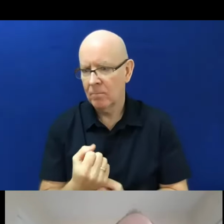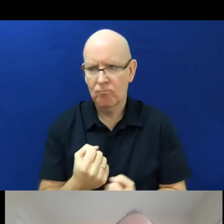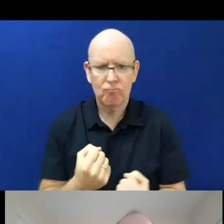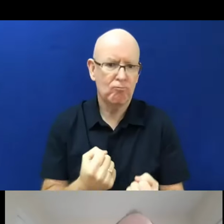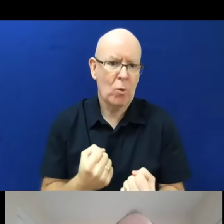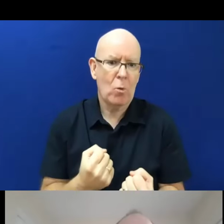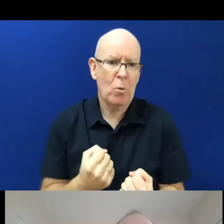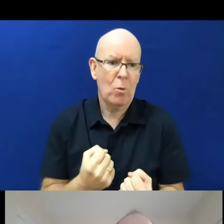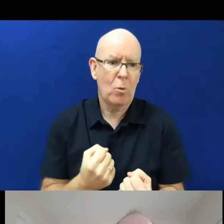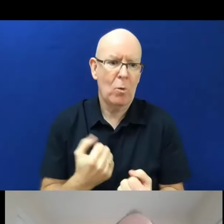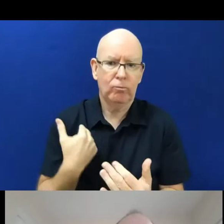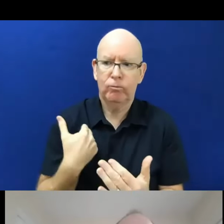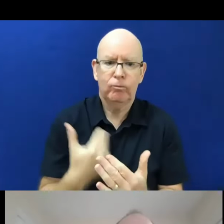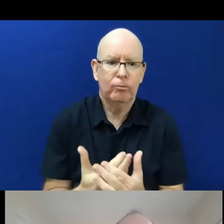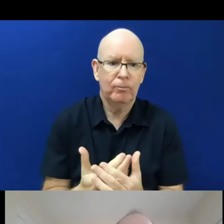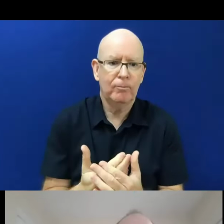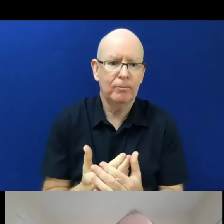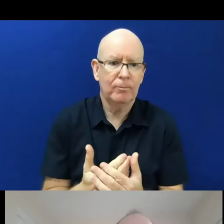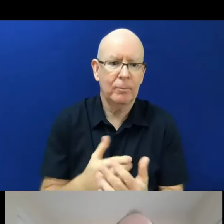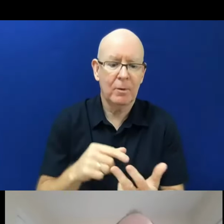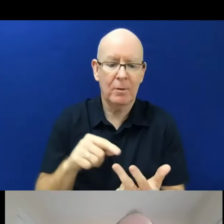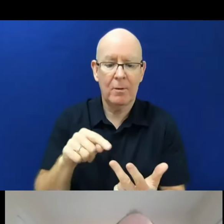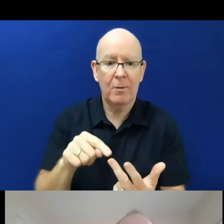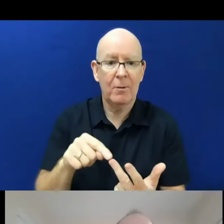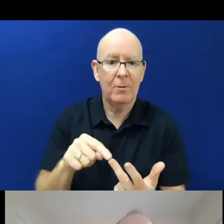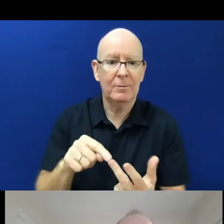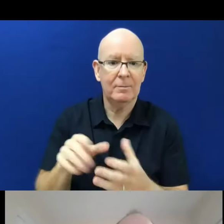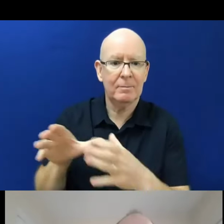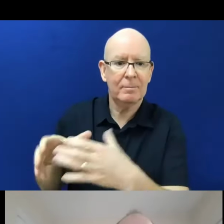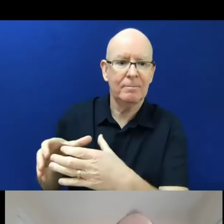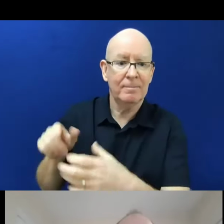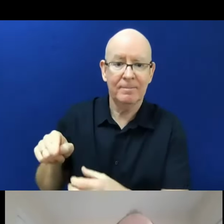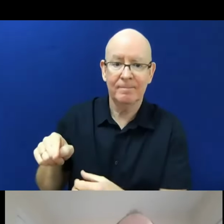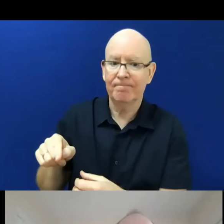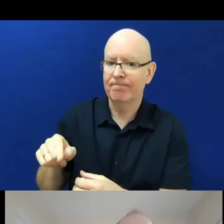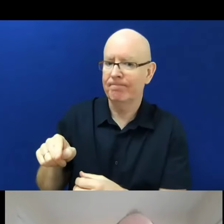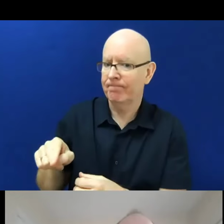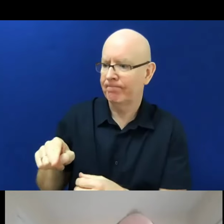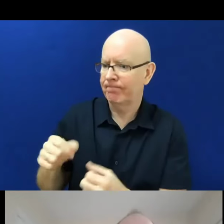are quite well organized and use a number of private sector